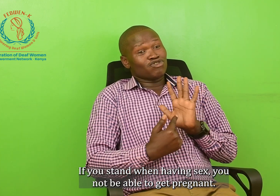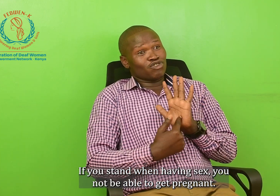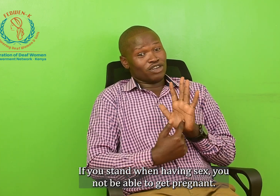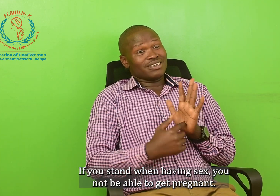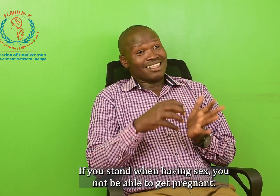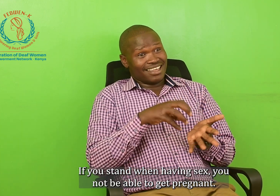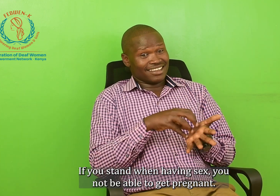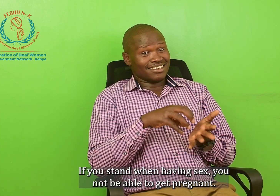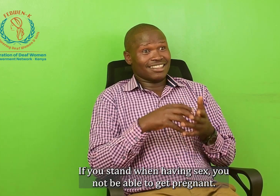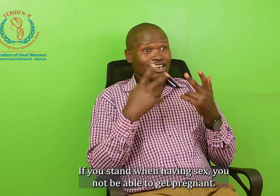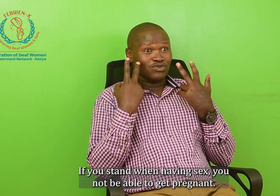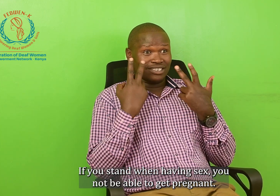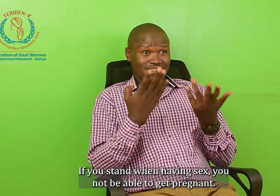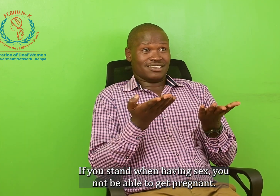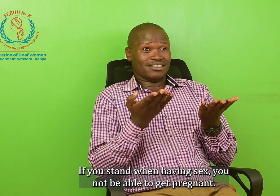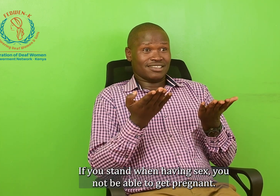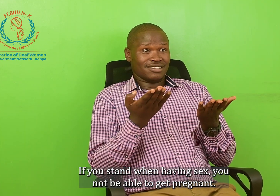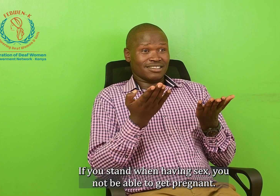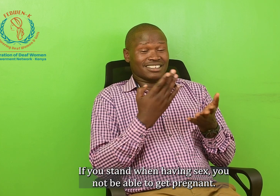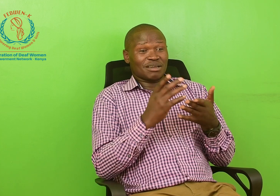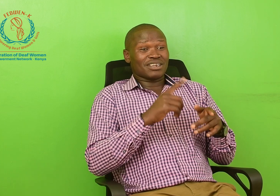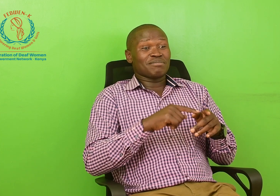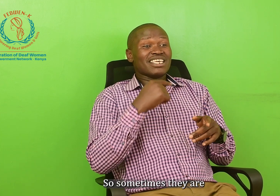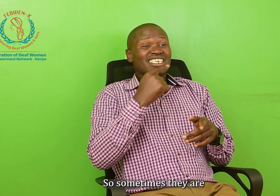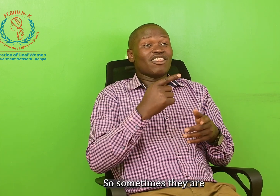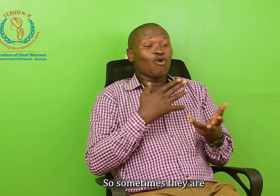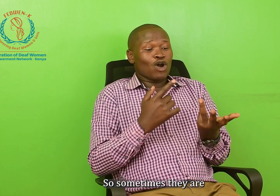having sex, you'll not be able to get pregnant. So sometimes